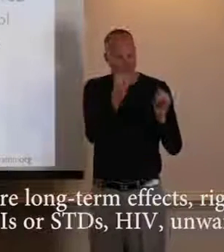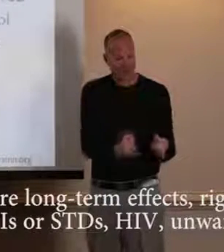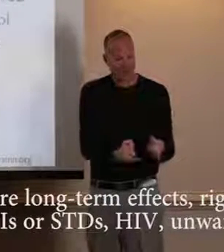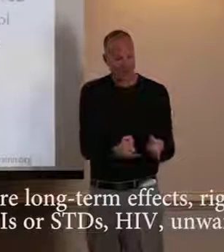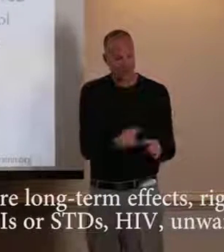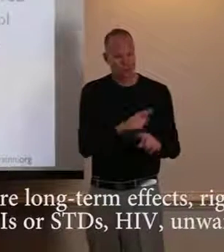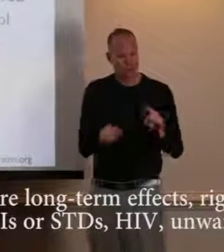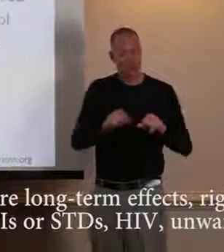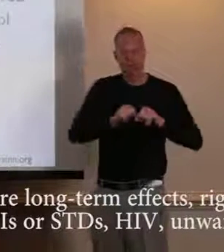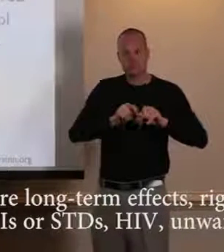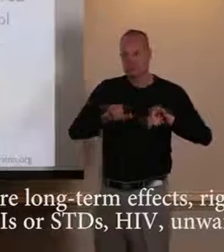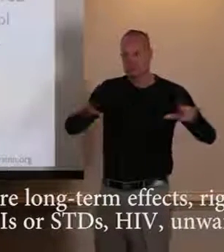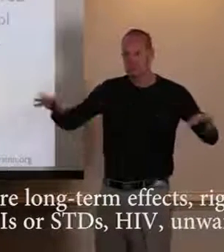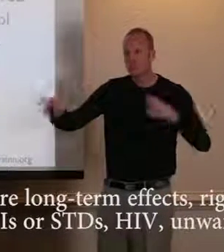else.